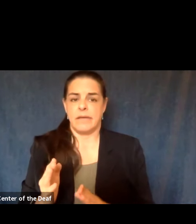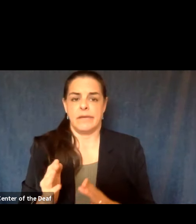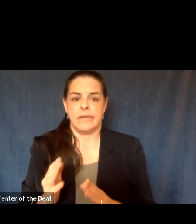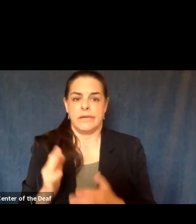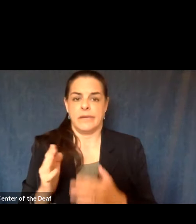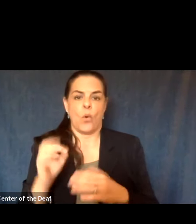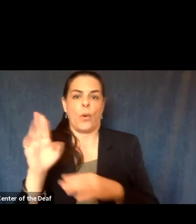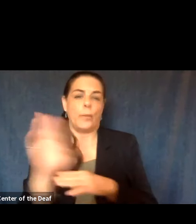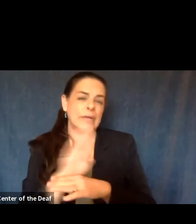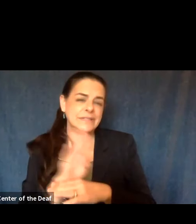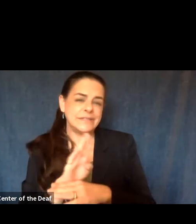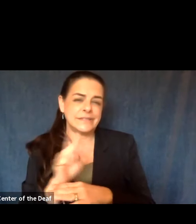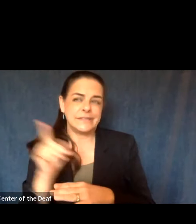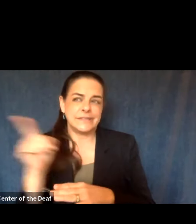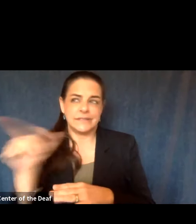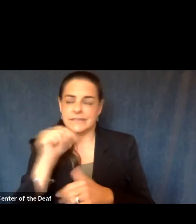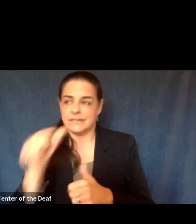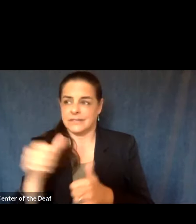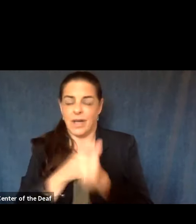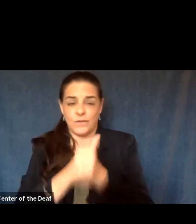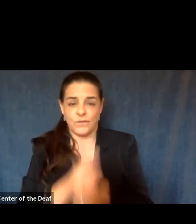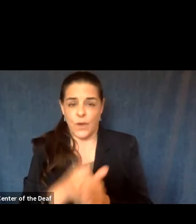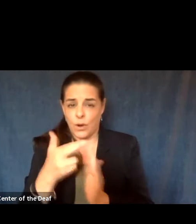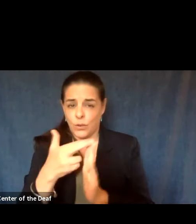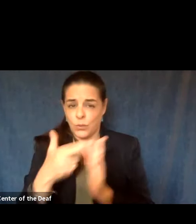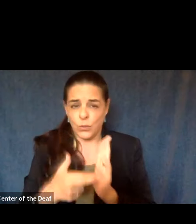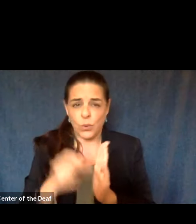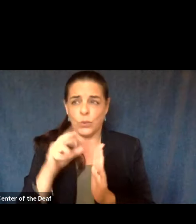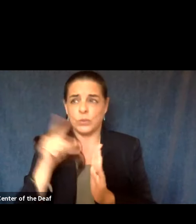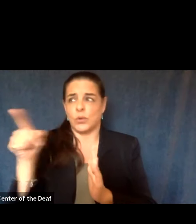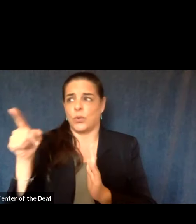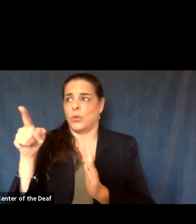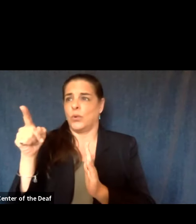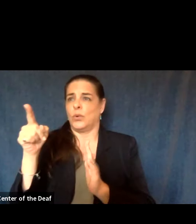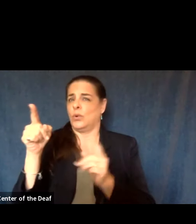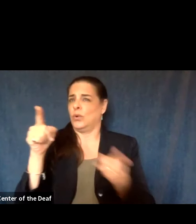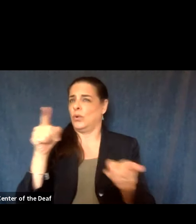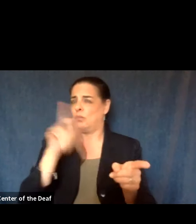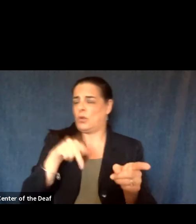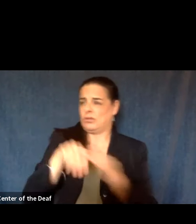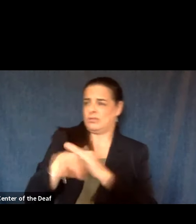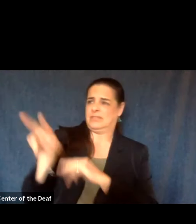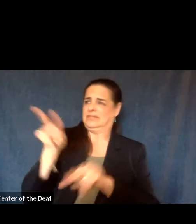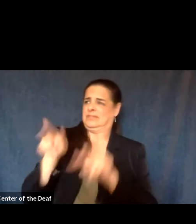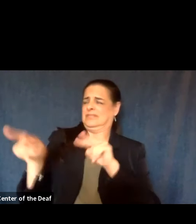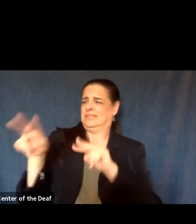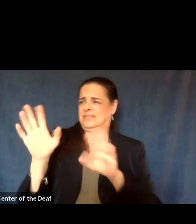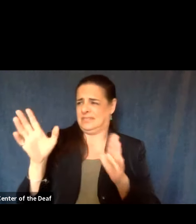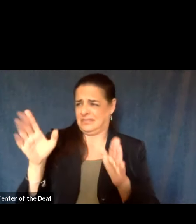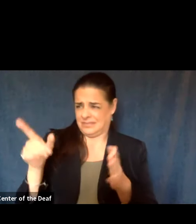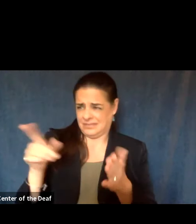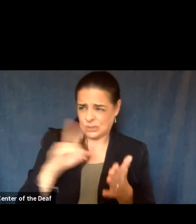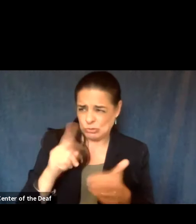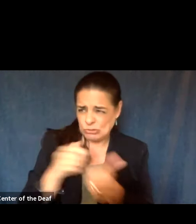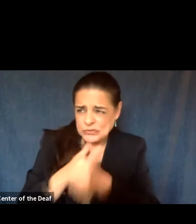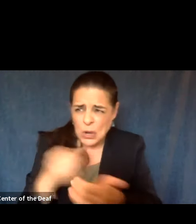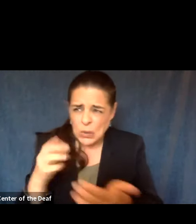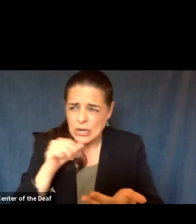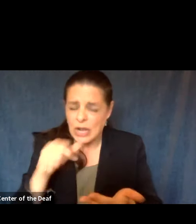business not following the rules, or they're concerned about whether they're following the rules, you can call our